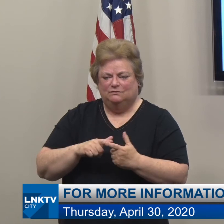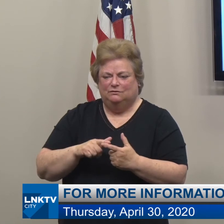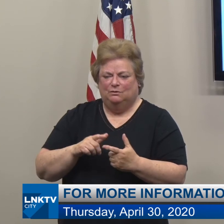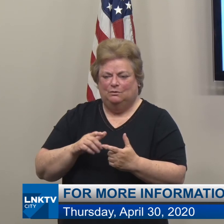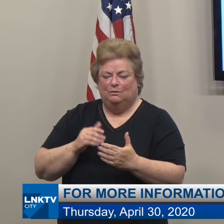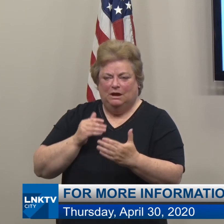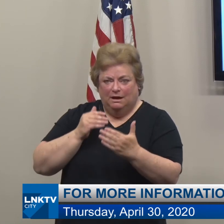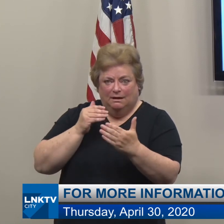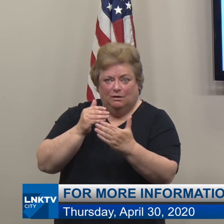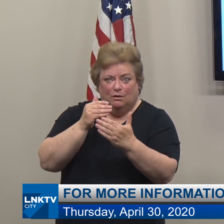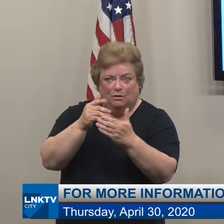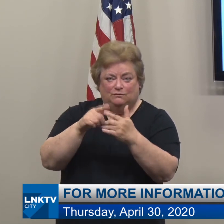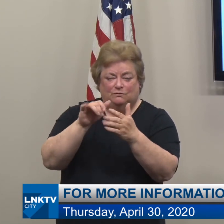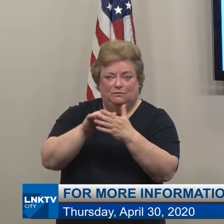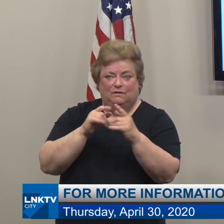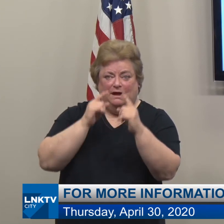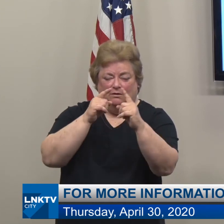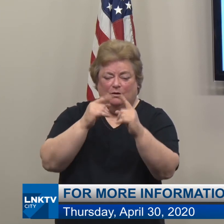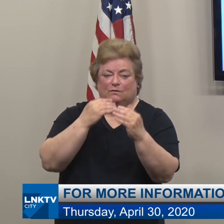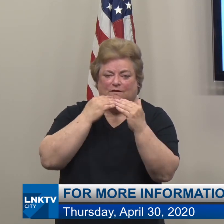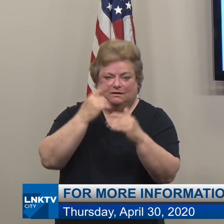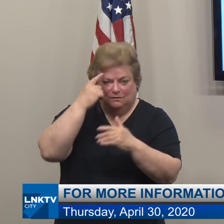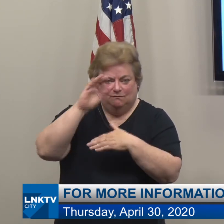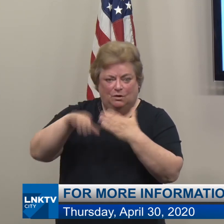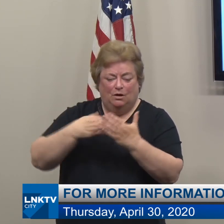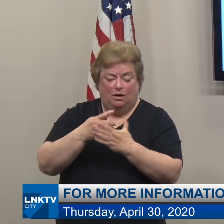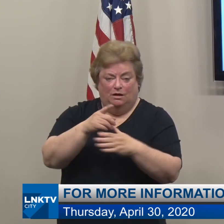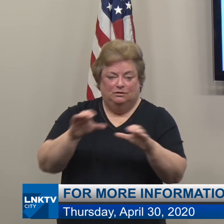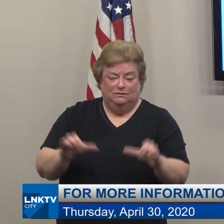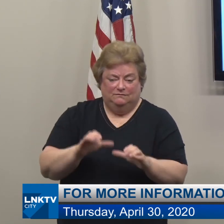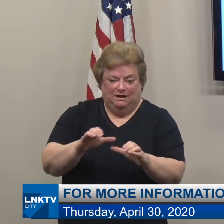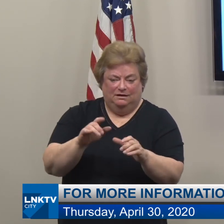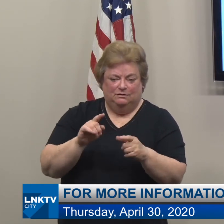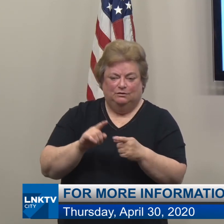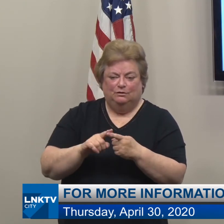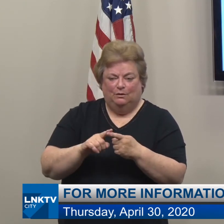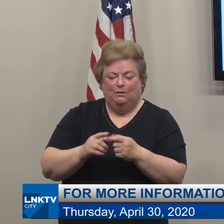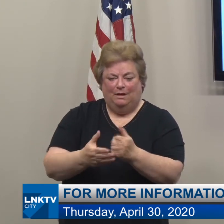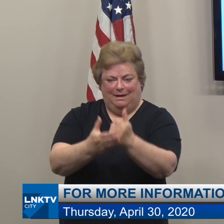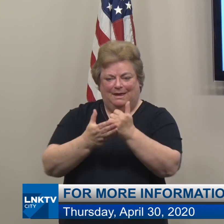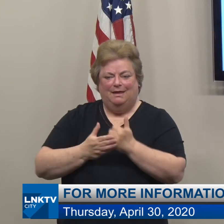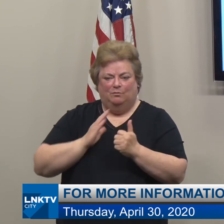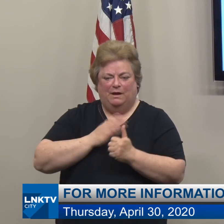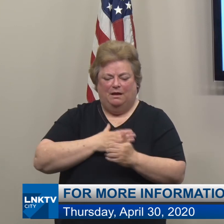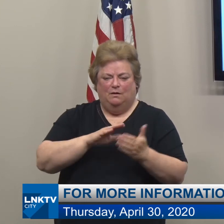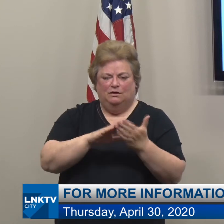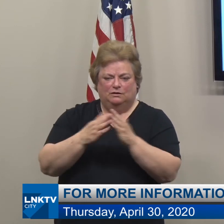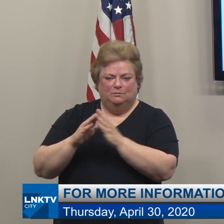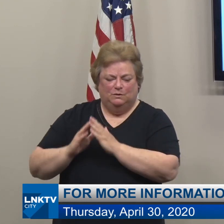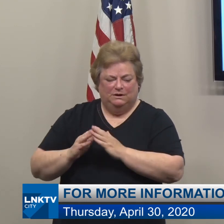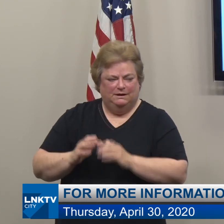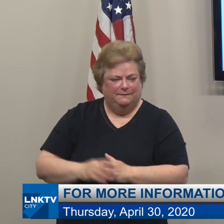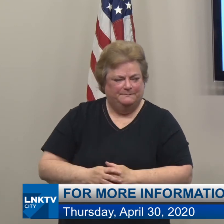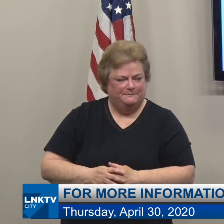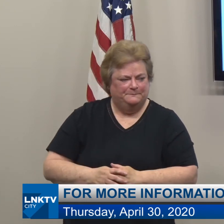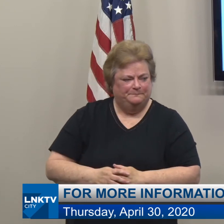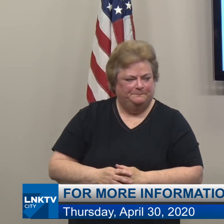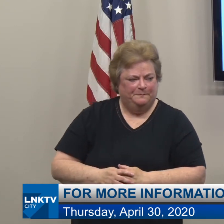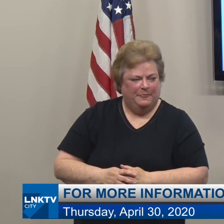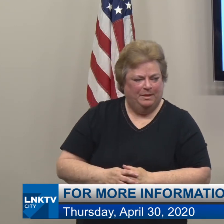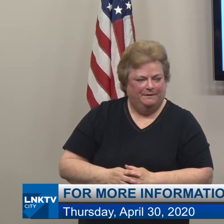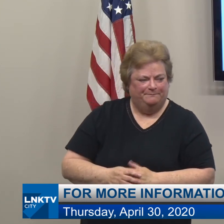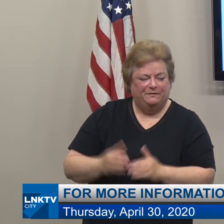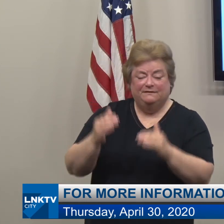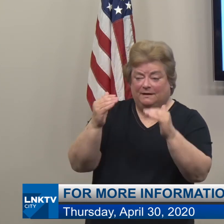this goal. Thank you so much for all that you have done to move the needle in our community. Moving on, we're going to give you